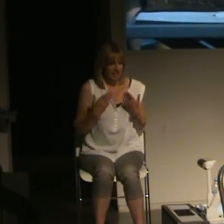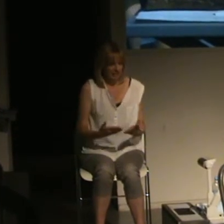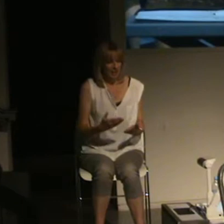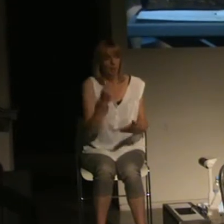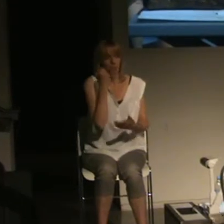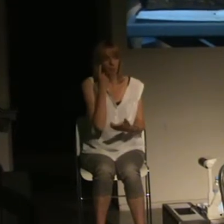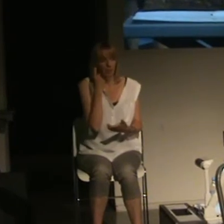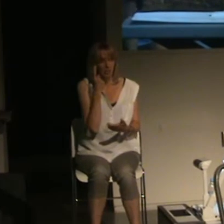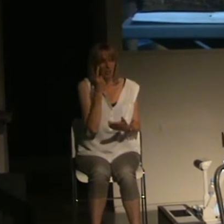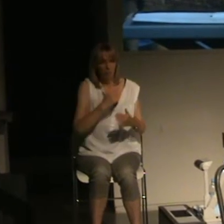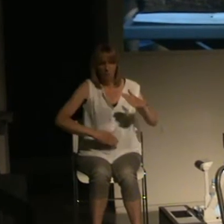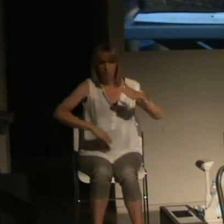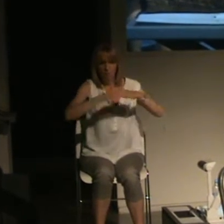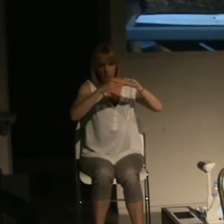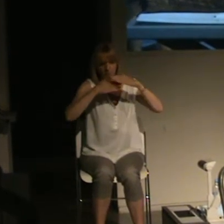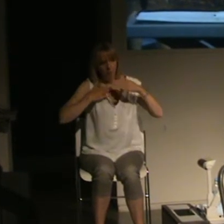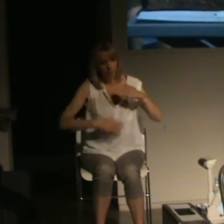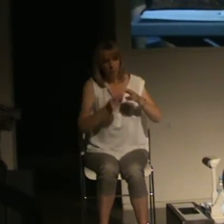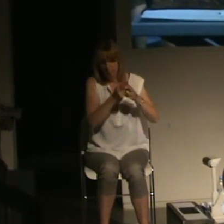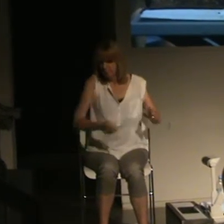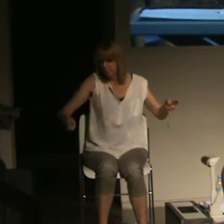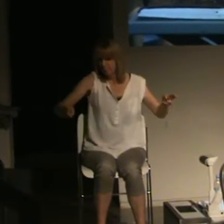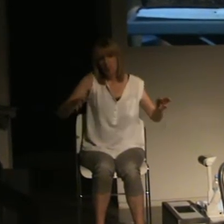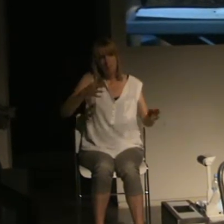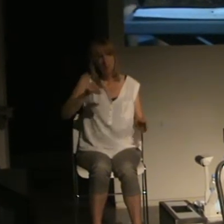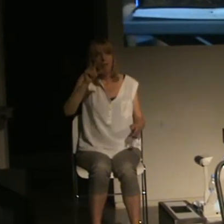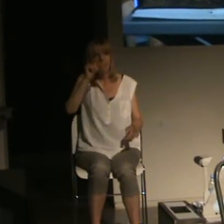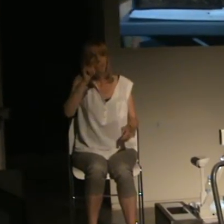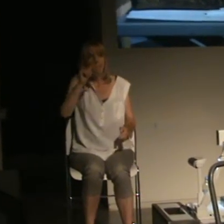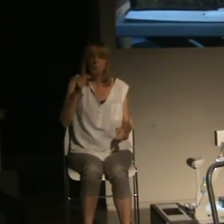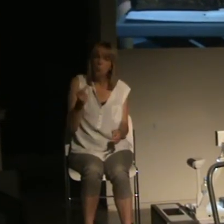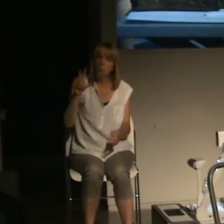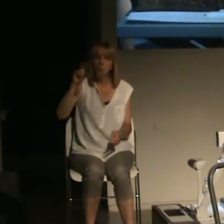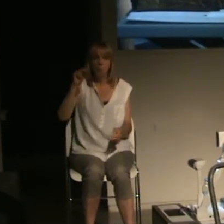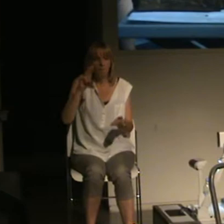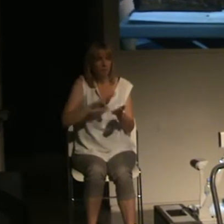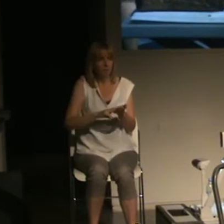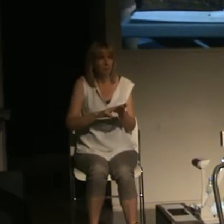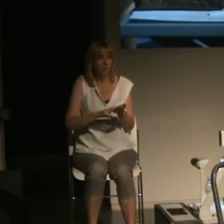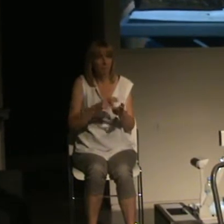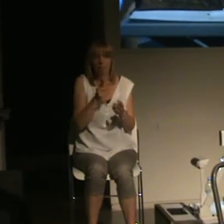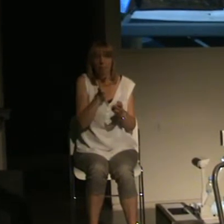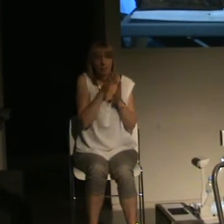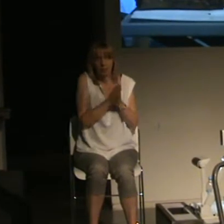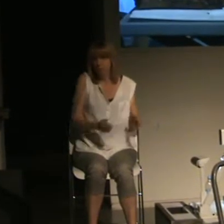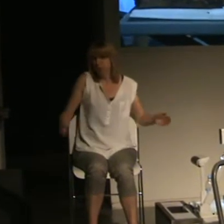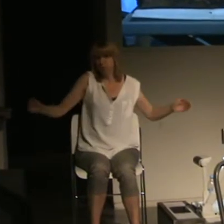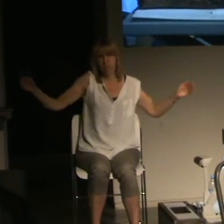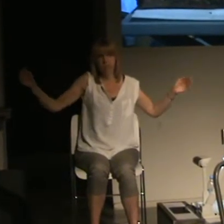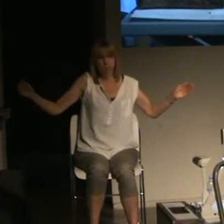at total body length about 11 to 12 metres. Even so, that's still twice the size of any